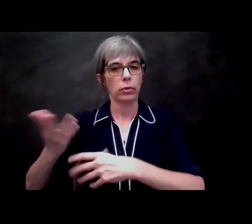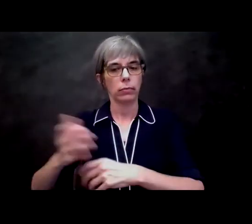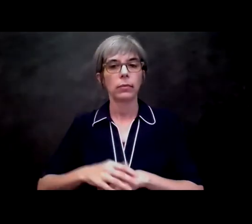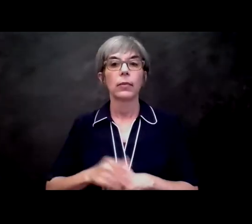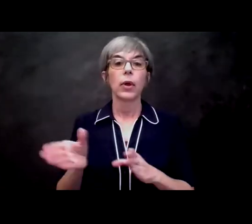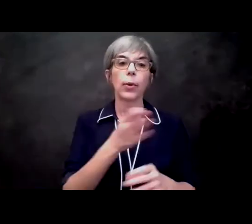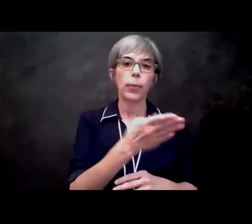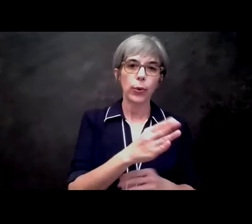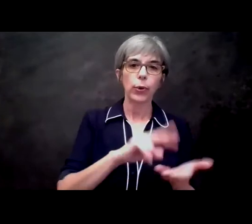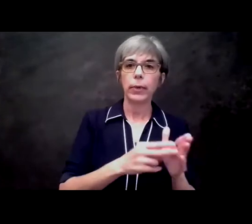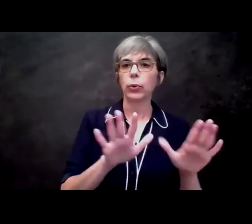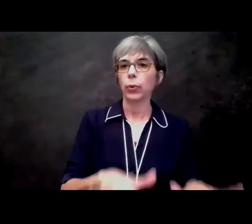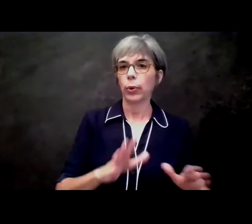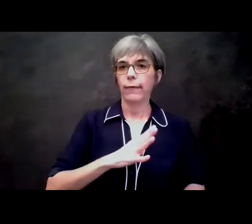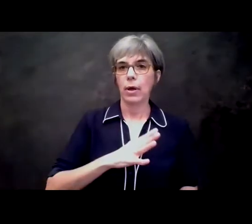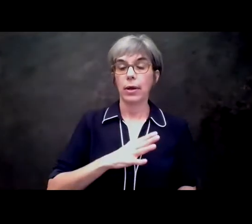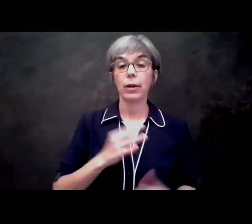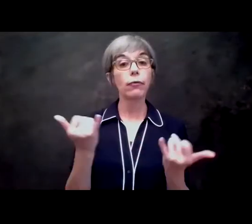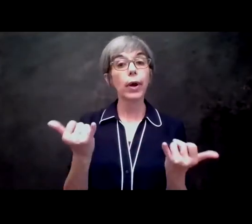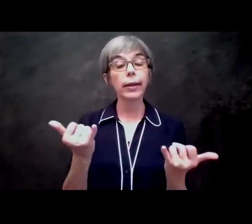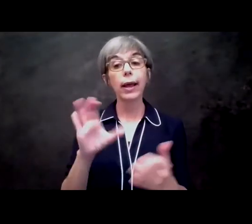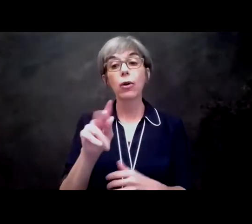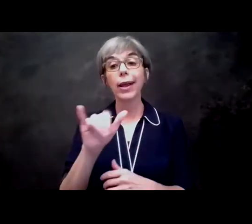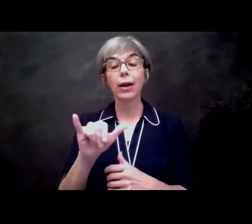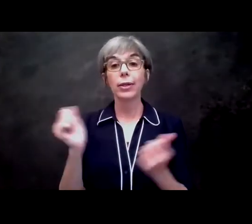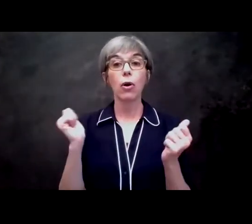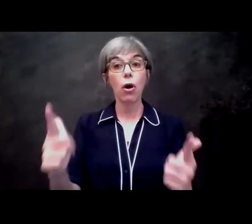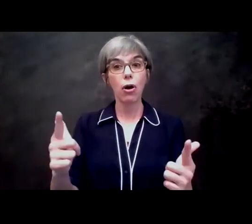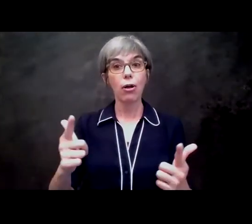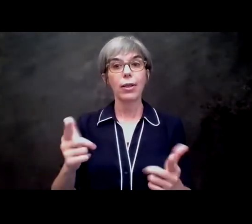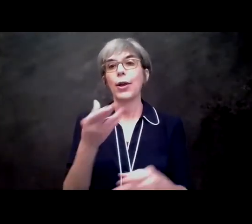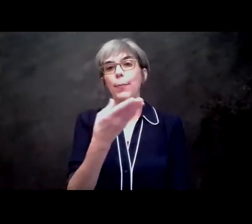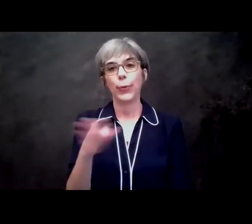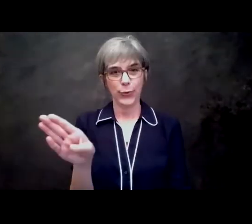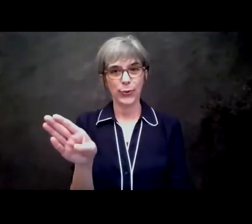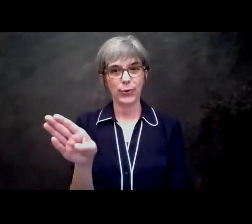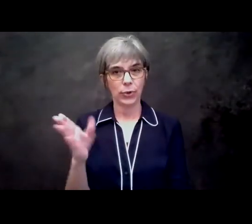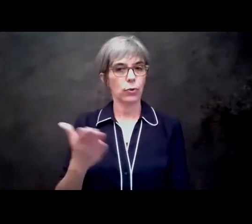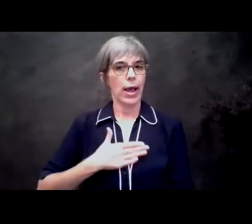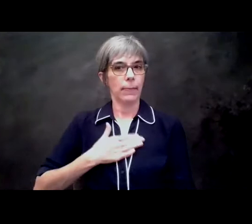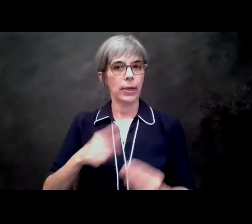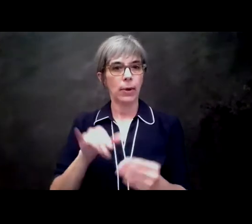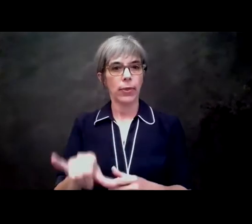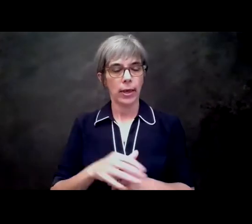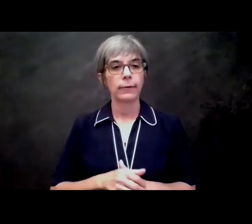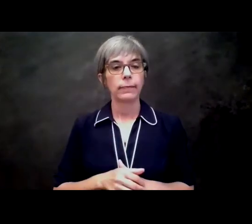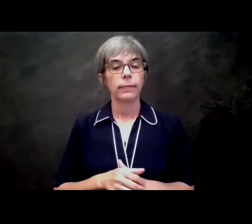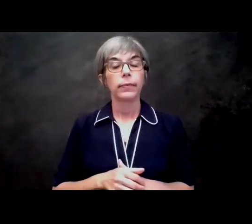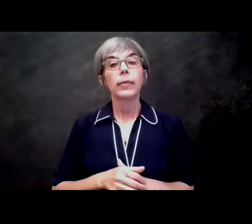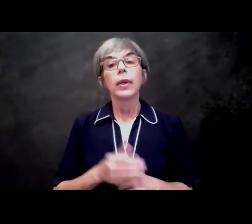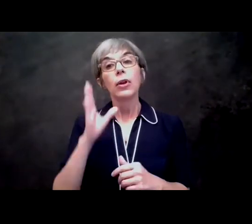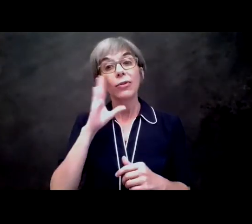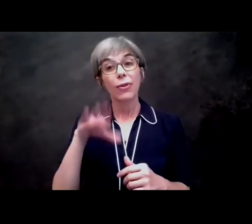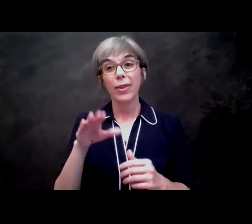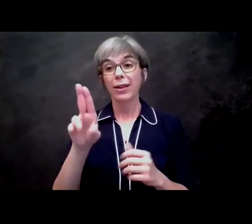that all the counties in Illinois are in blue and remaining on target. We know that several states across the country